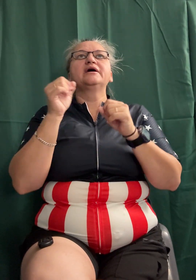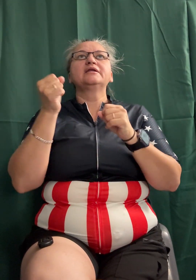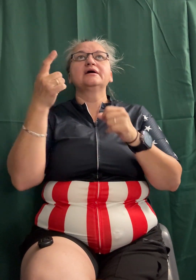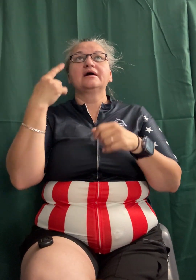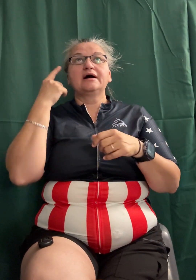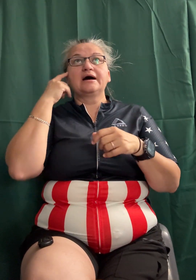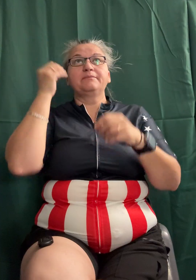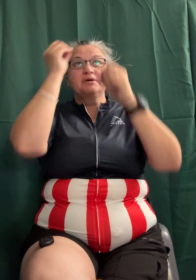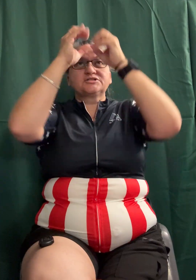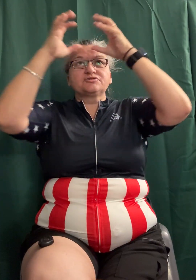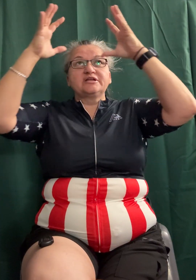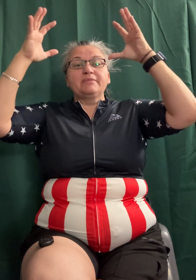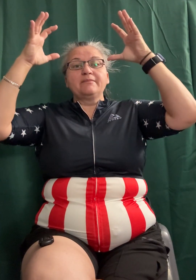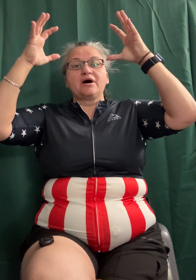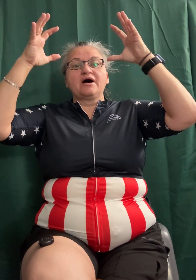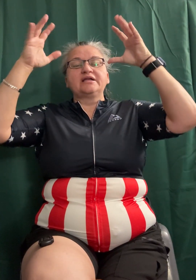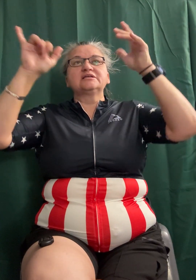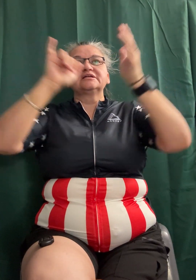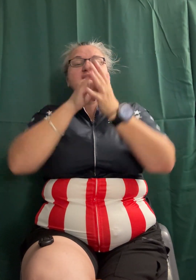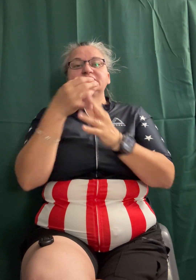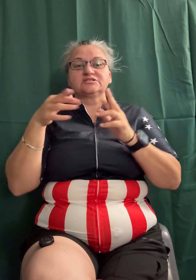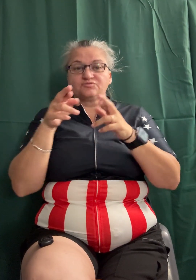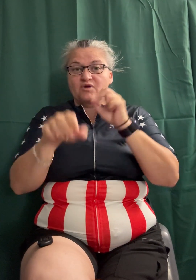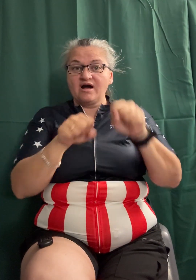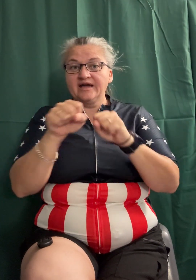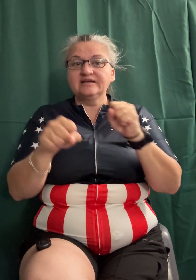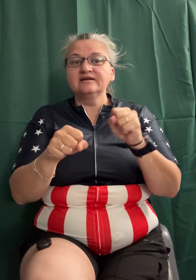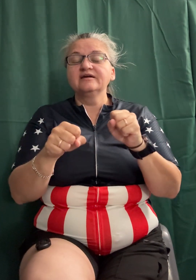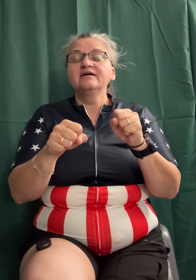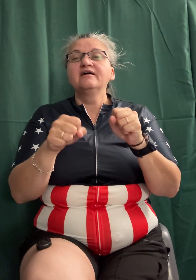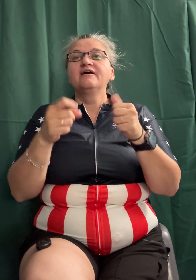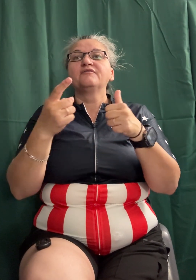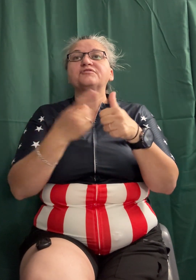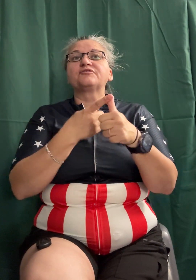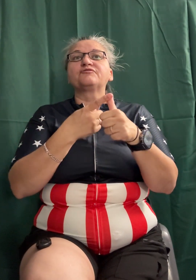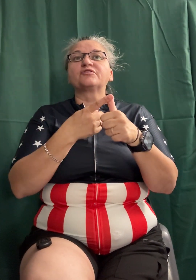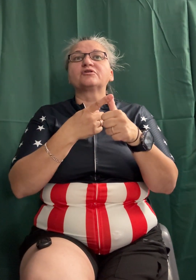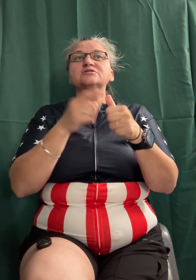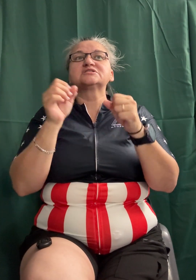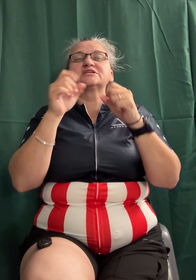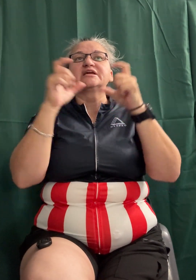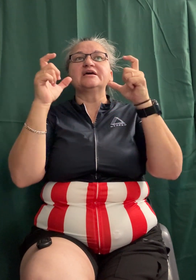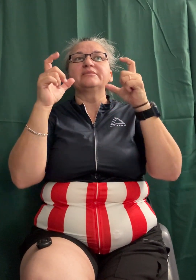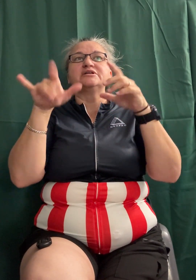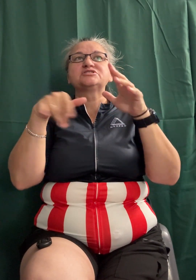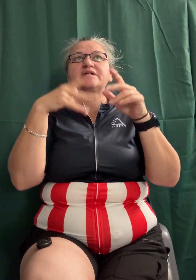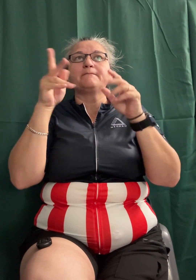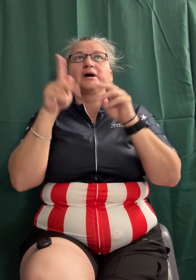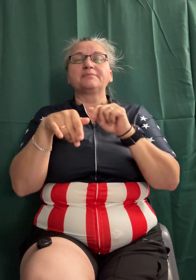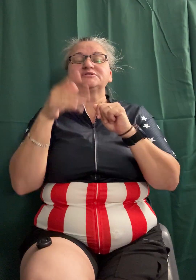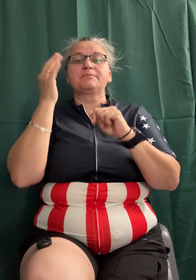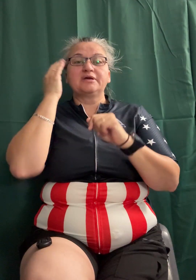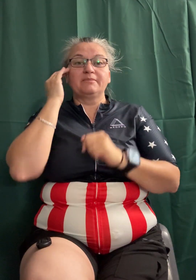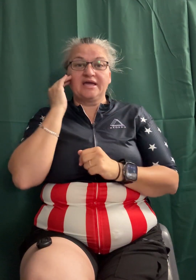When I'm picturing in my mind this ride, the first image that pops up in my